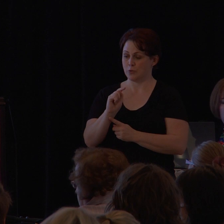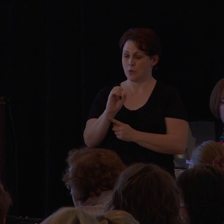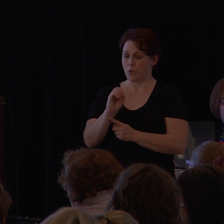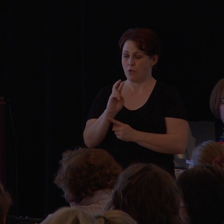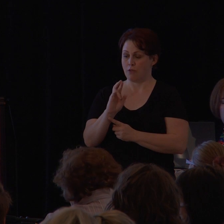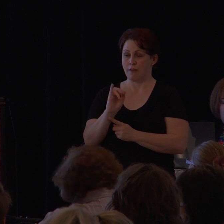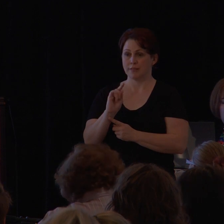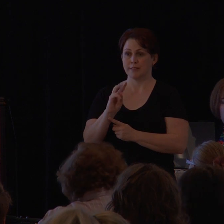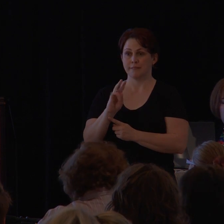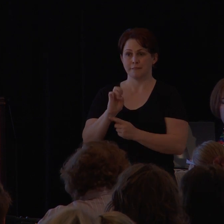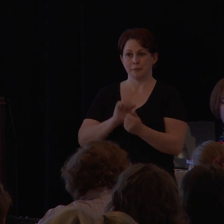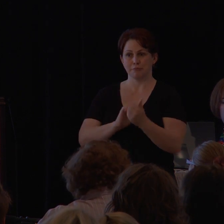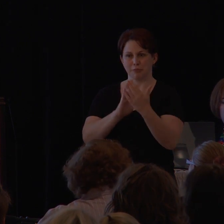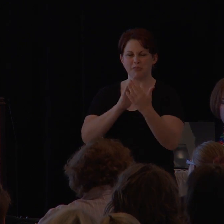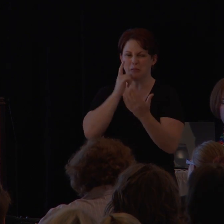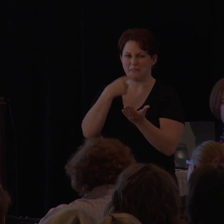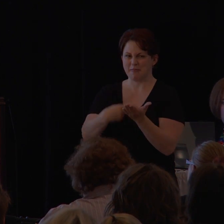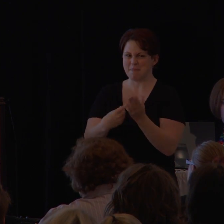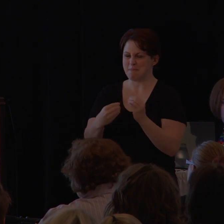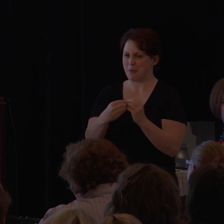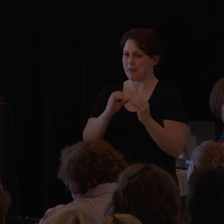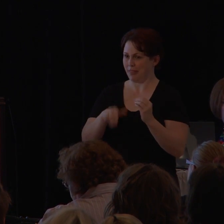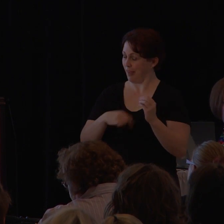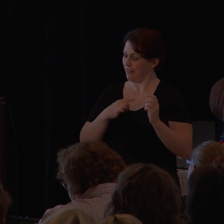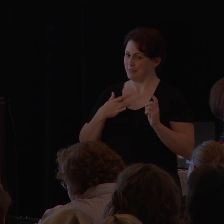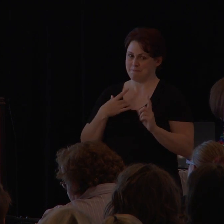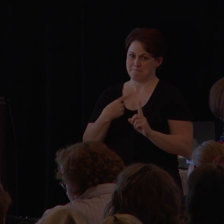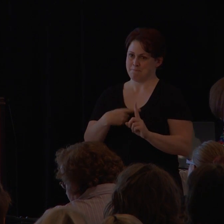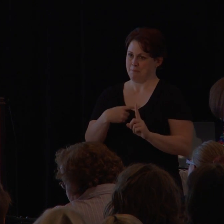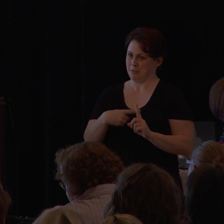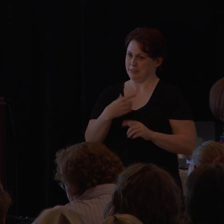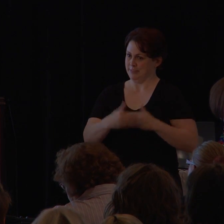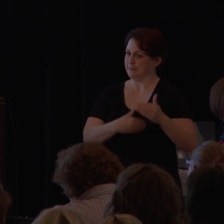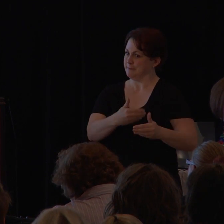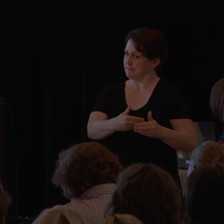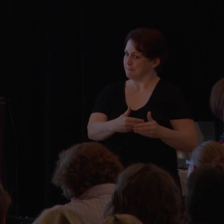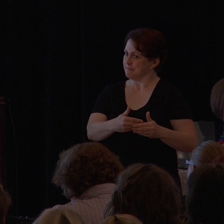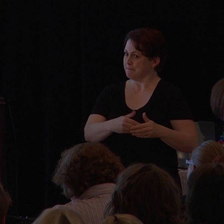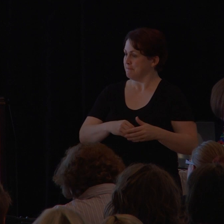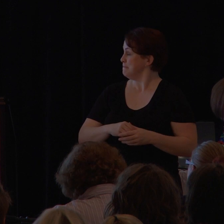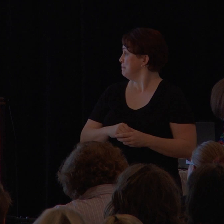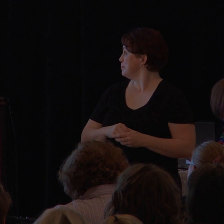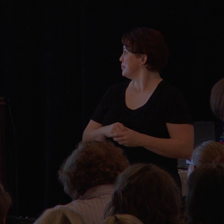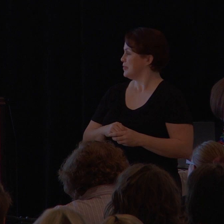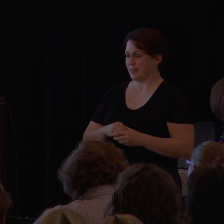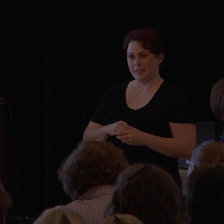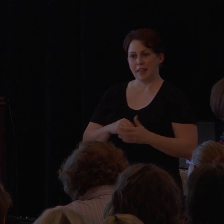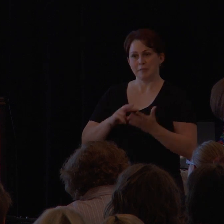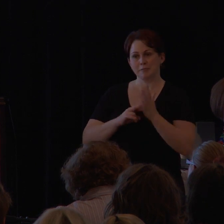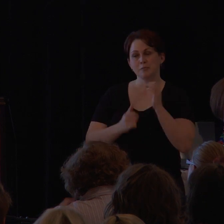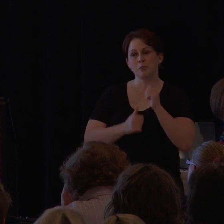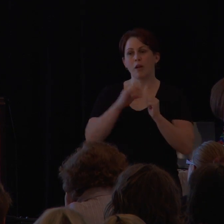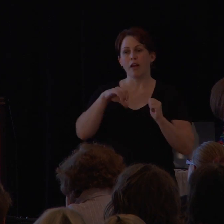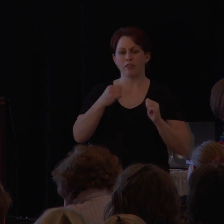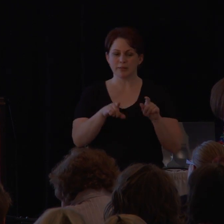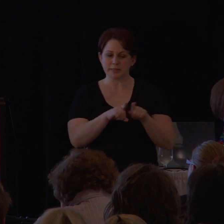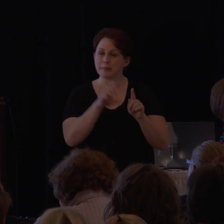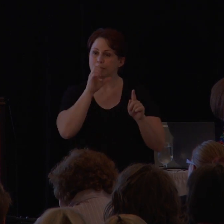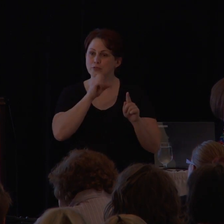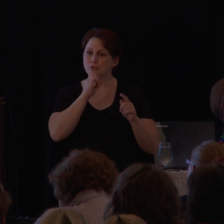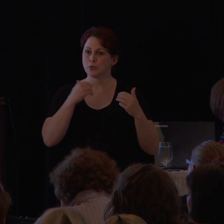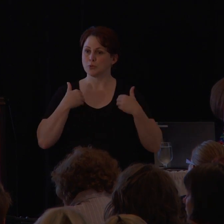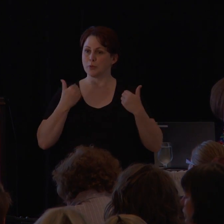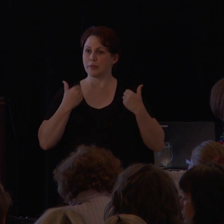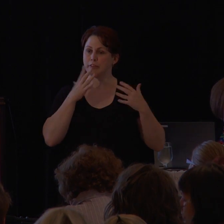in a moment, I think is a very positive option because it's frequently, mostly peer-dominated. It's a youth-focused group